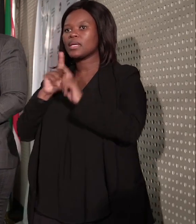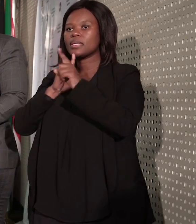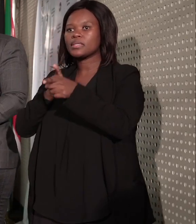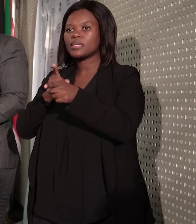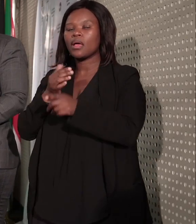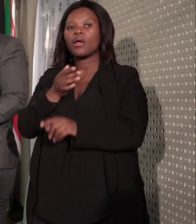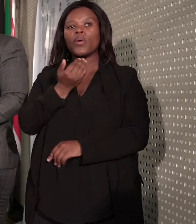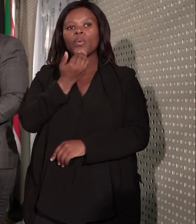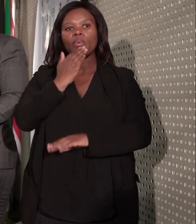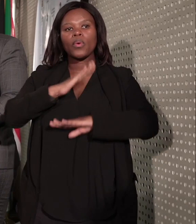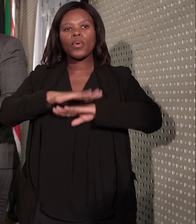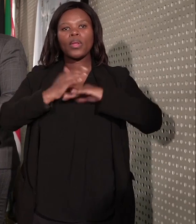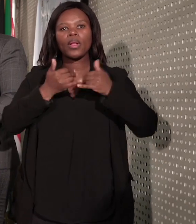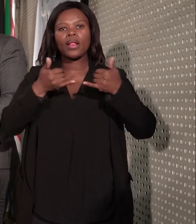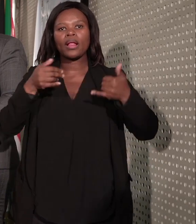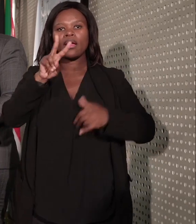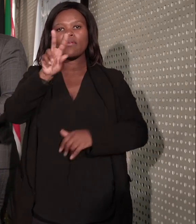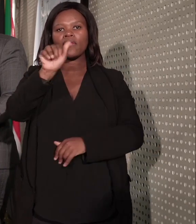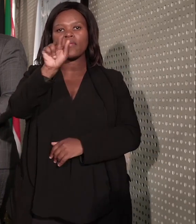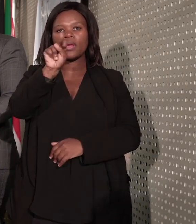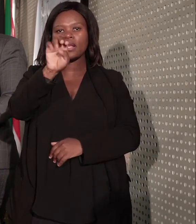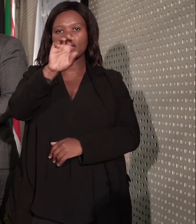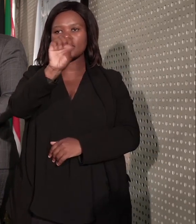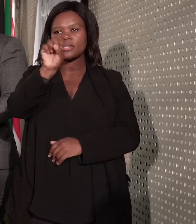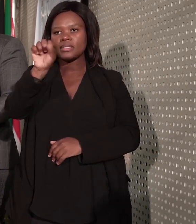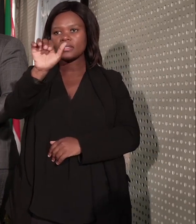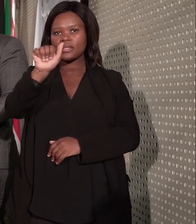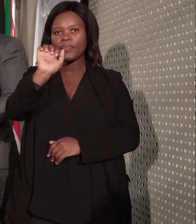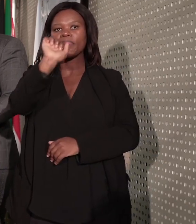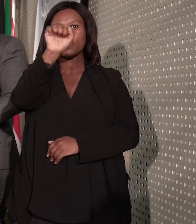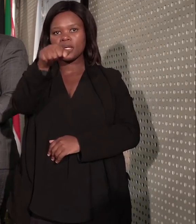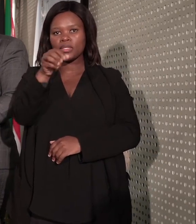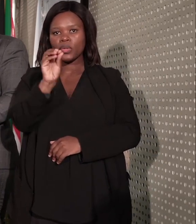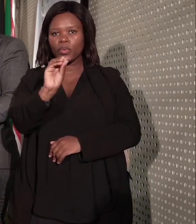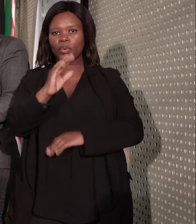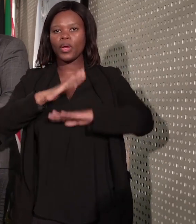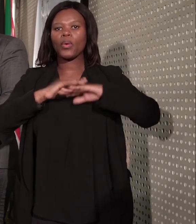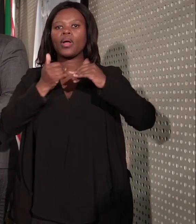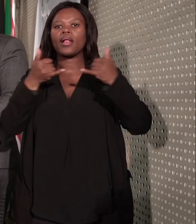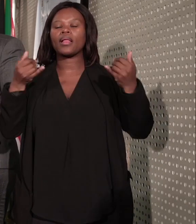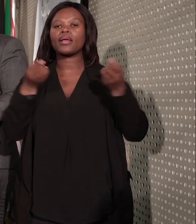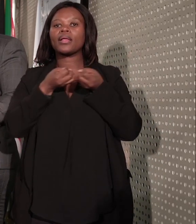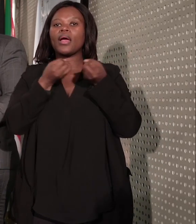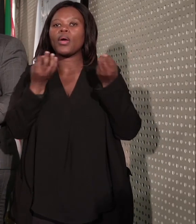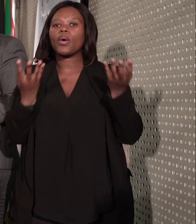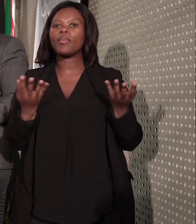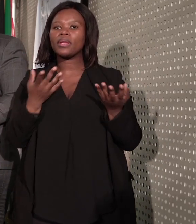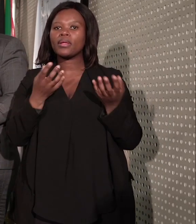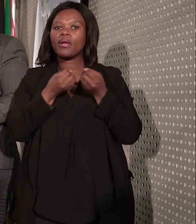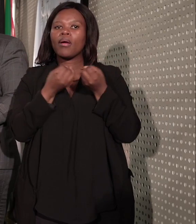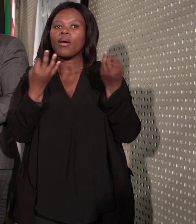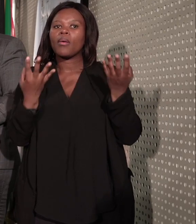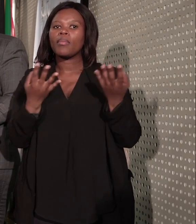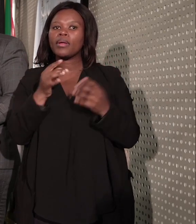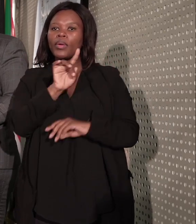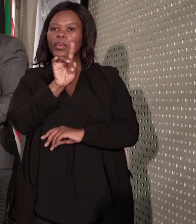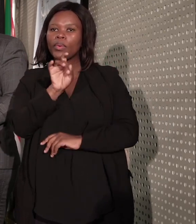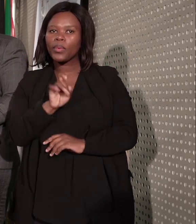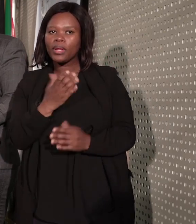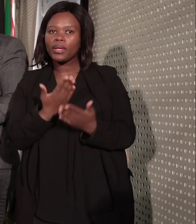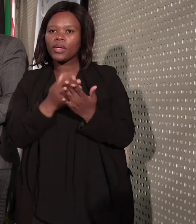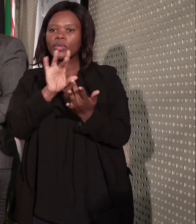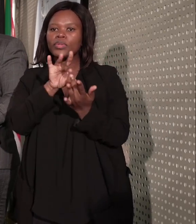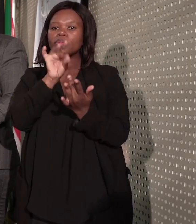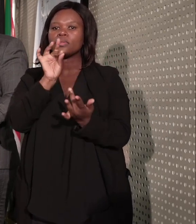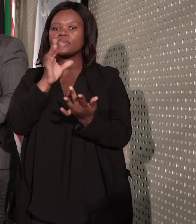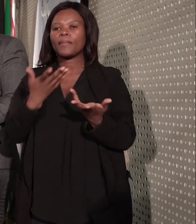questions that are online? Yes, we have questions from the online. How many are there, so that we can just make a determination how many we want to take? We